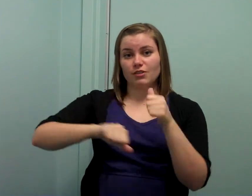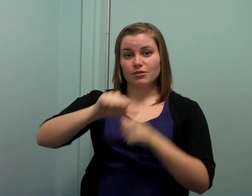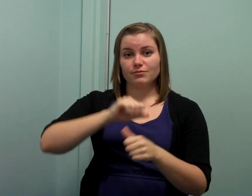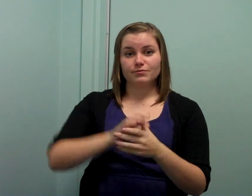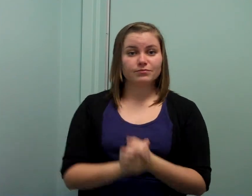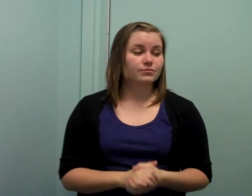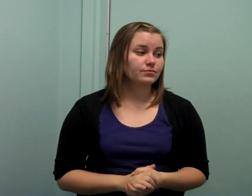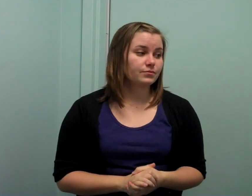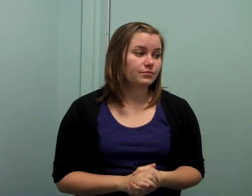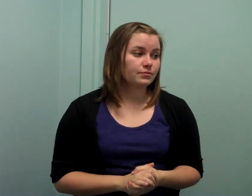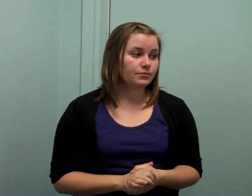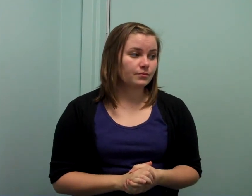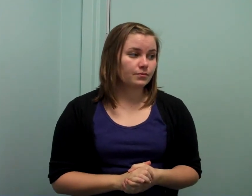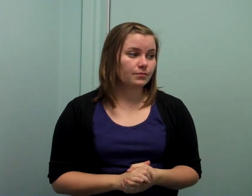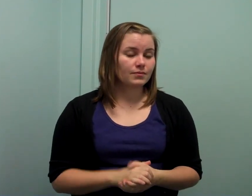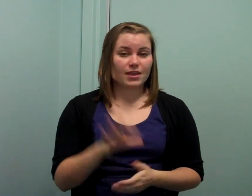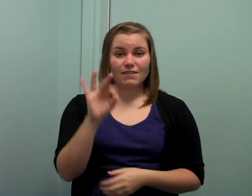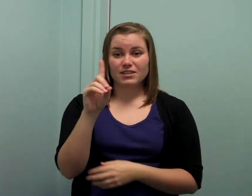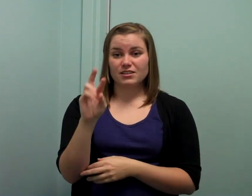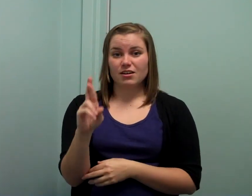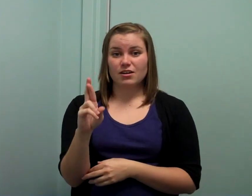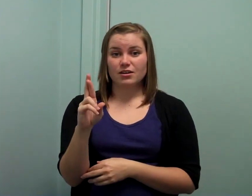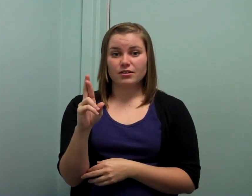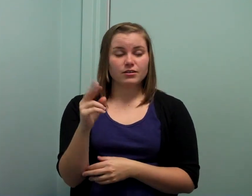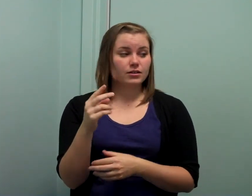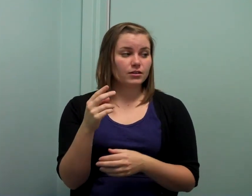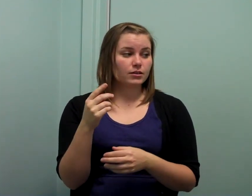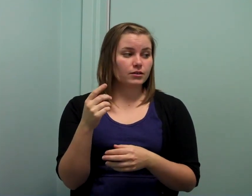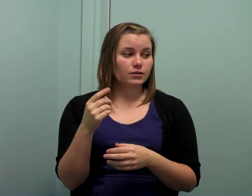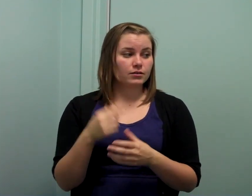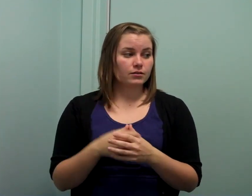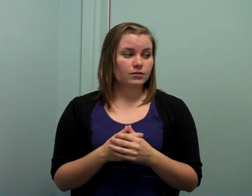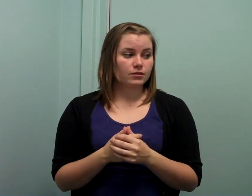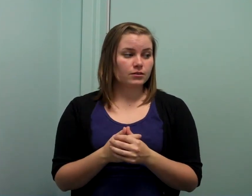FDR's reward, by the way, was to be regarded as a traitor to his class.